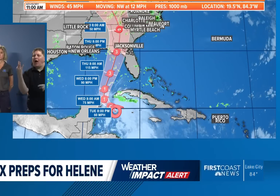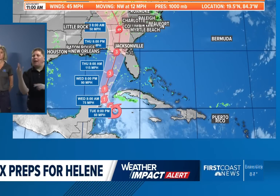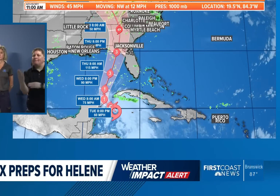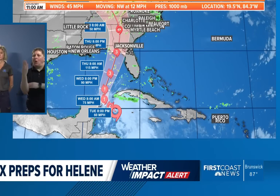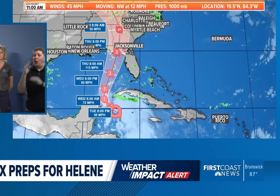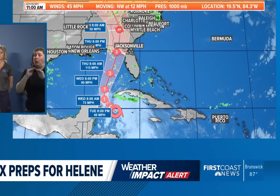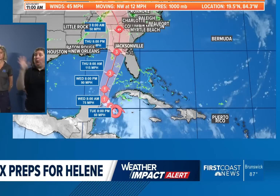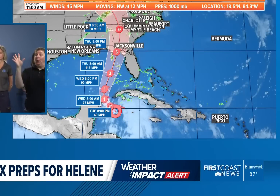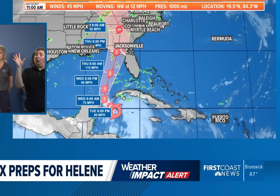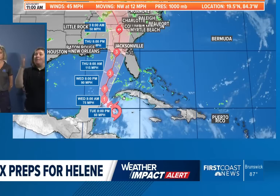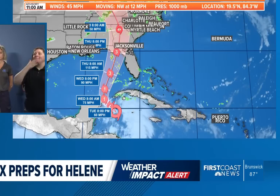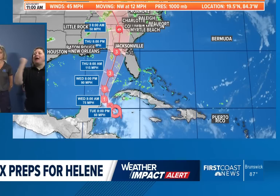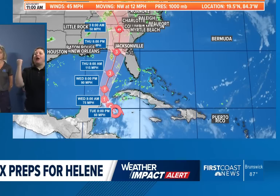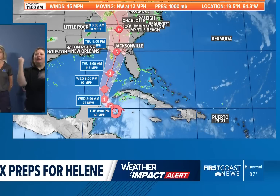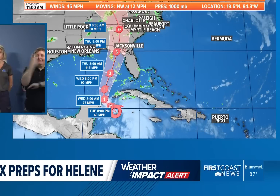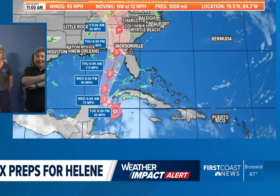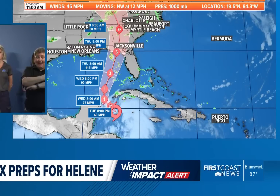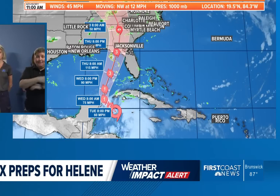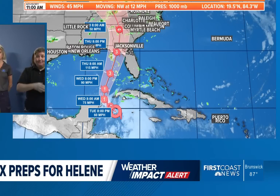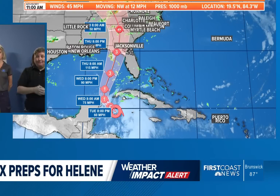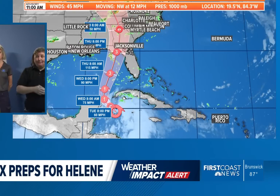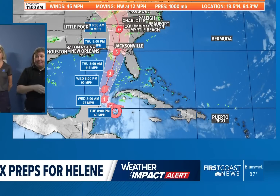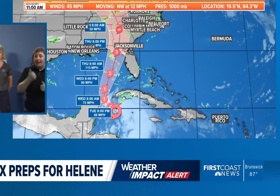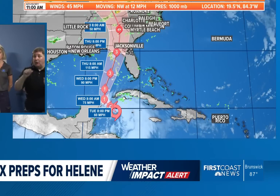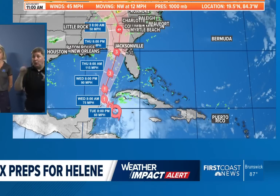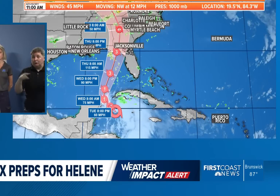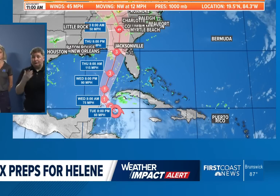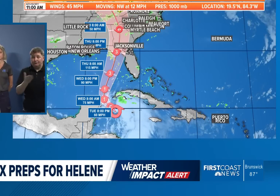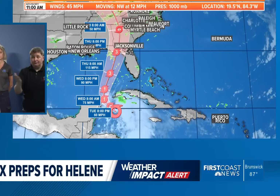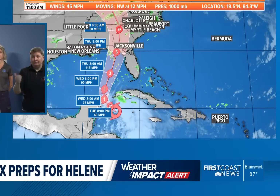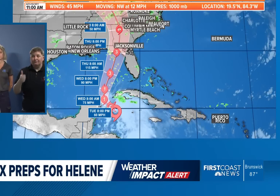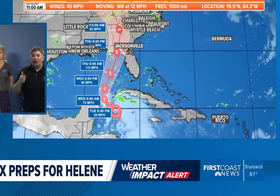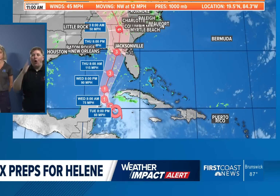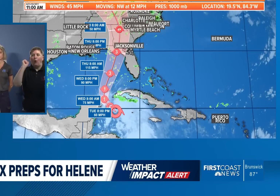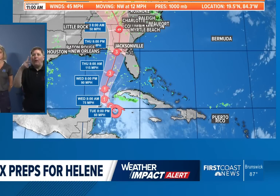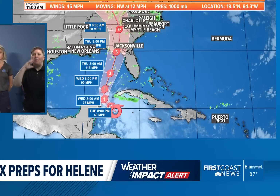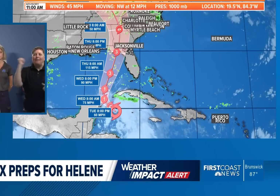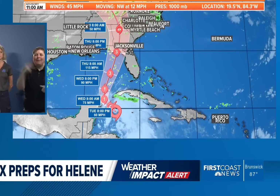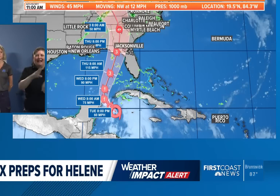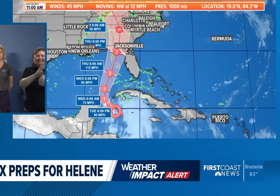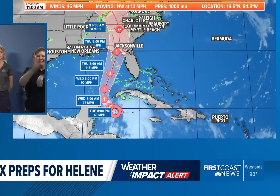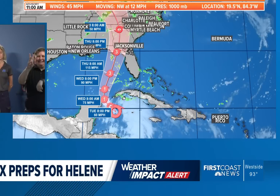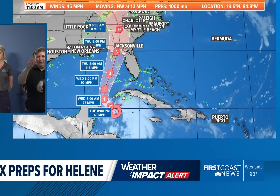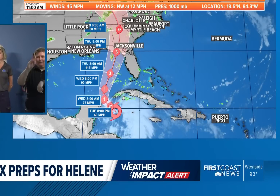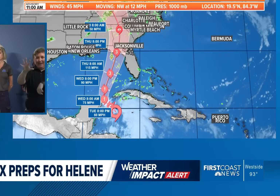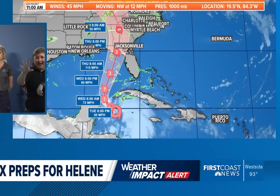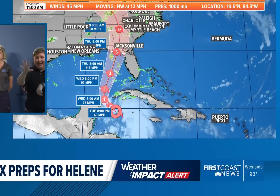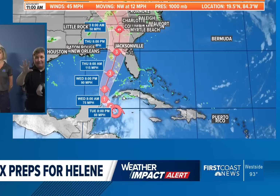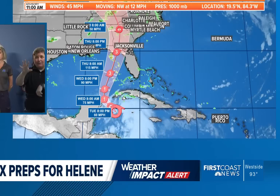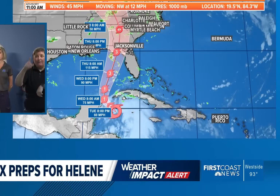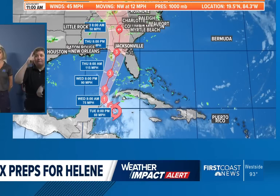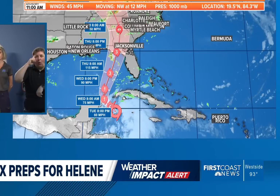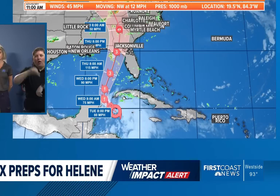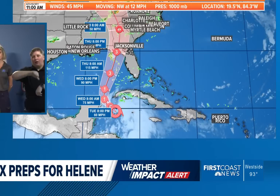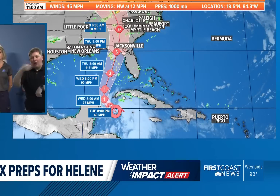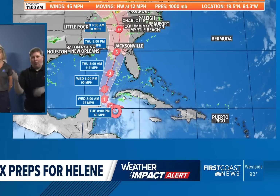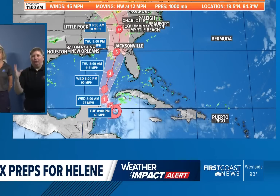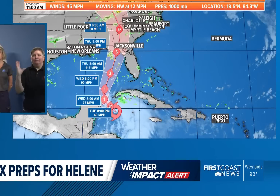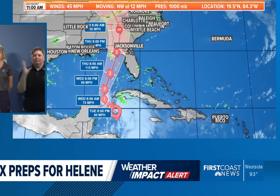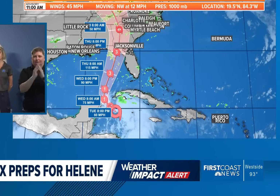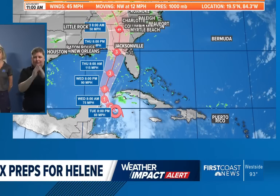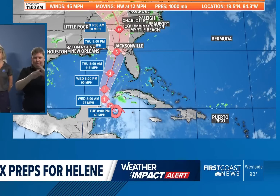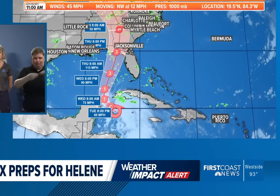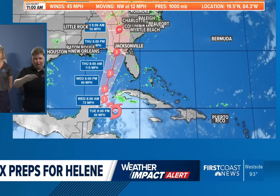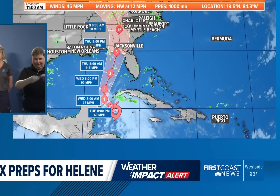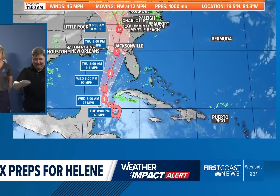So, anybody else with questions? Okay, we will be back at 6:05 for another briefing, and obviously